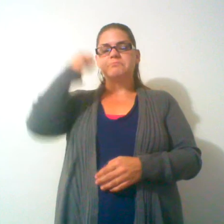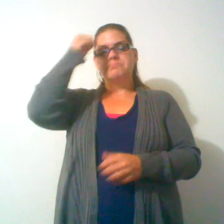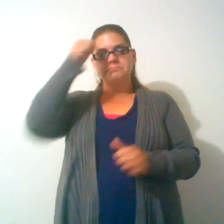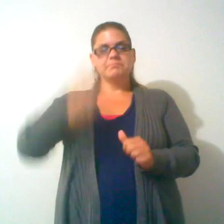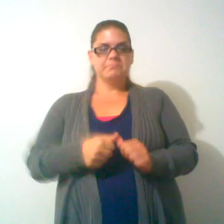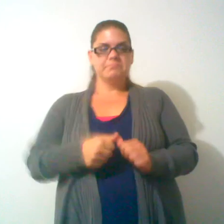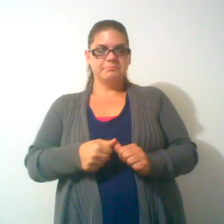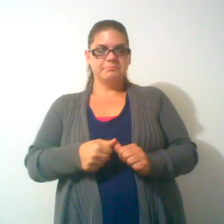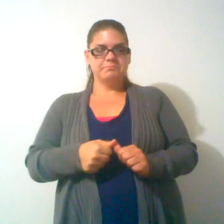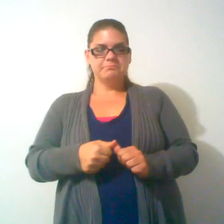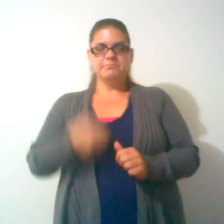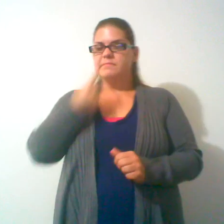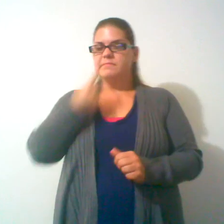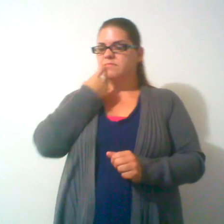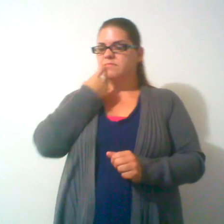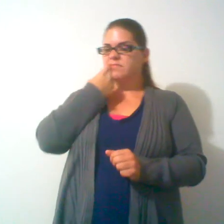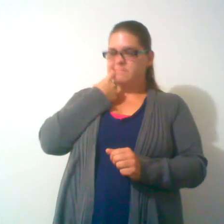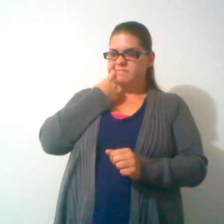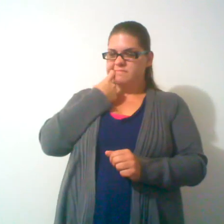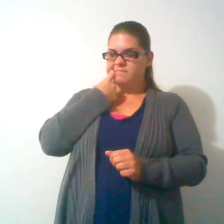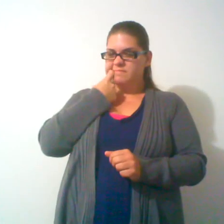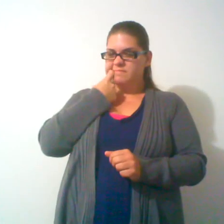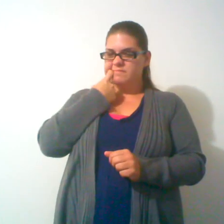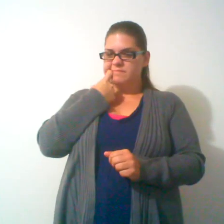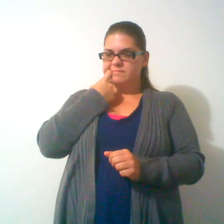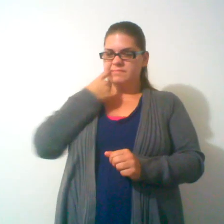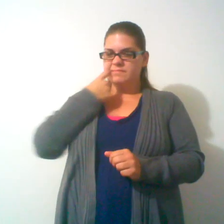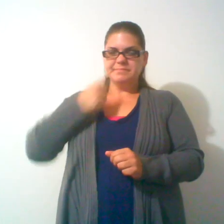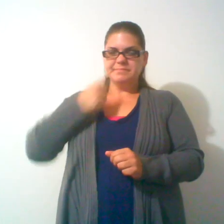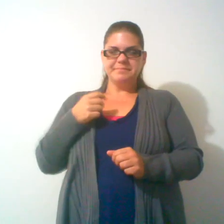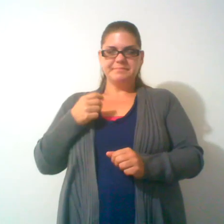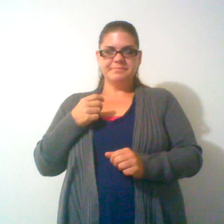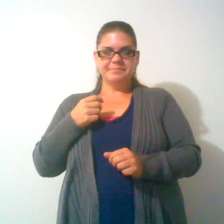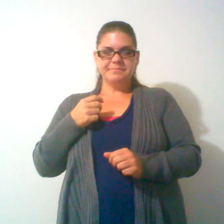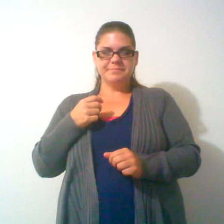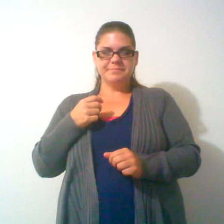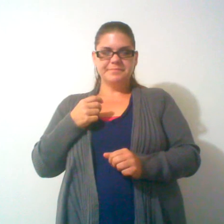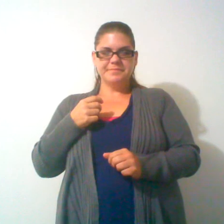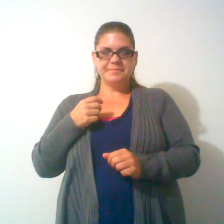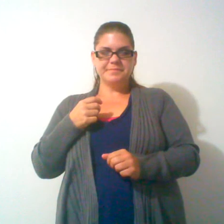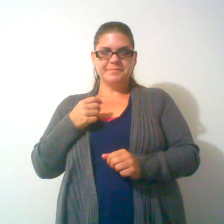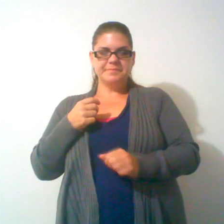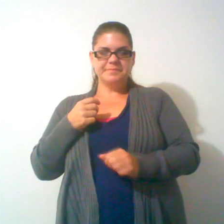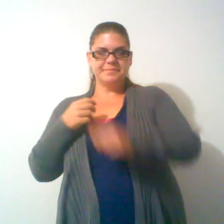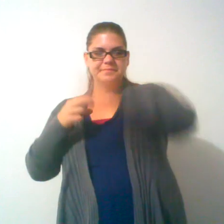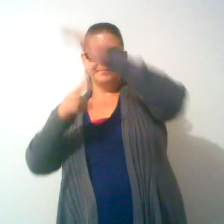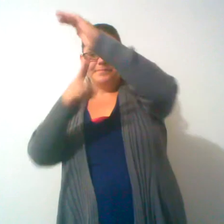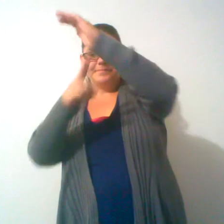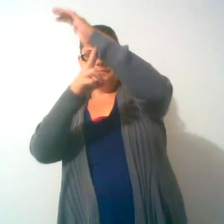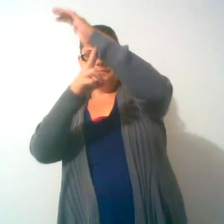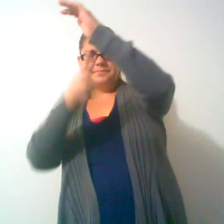When I looked at a map that my friend carried in his car,